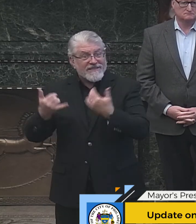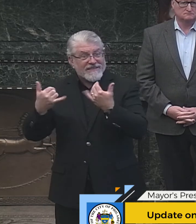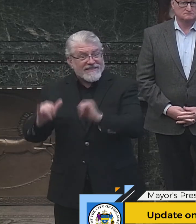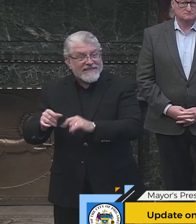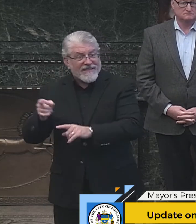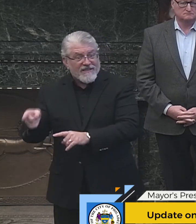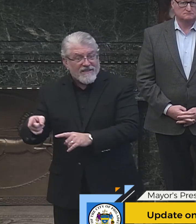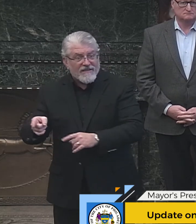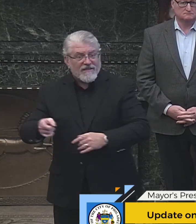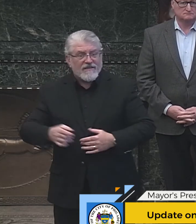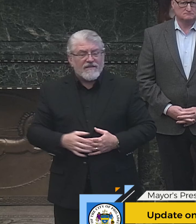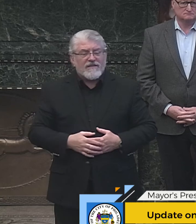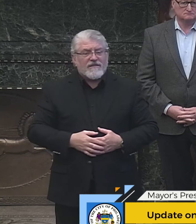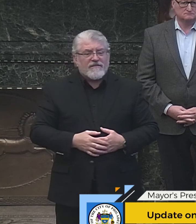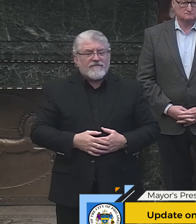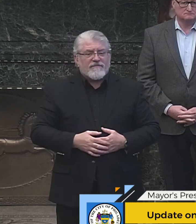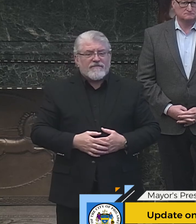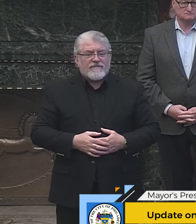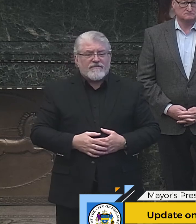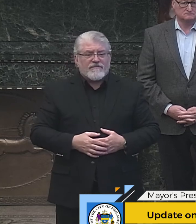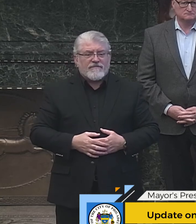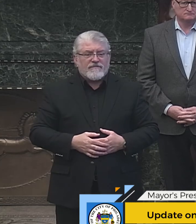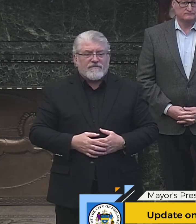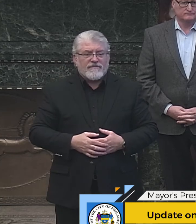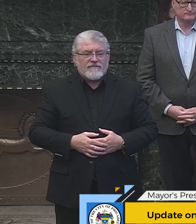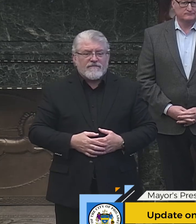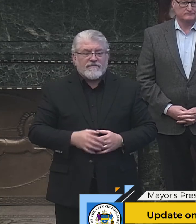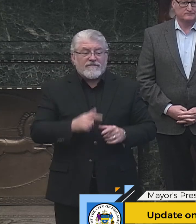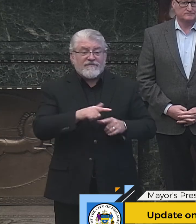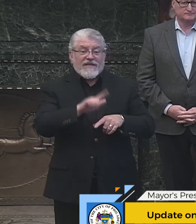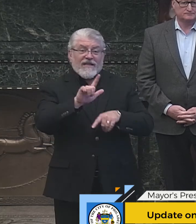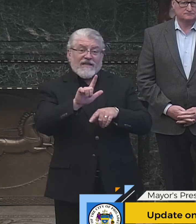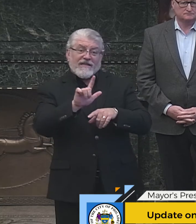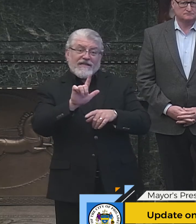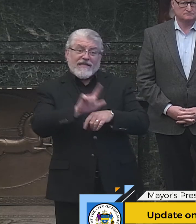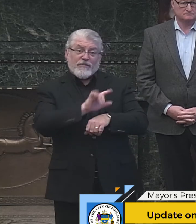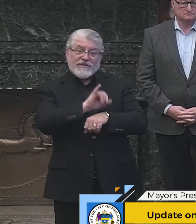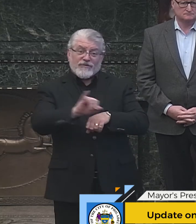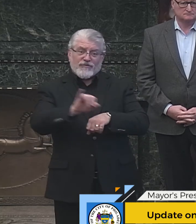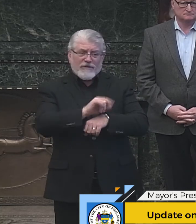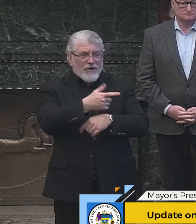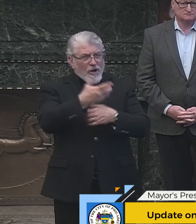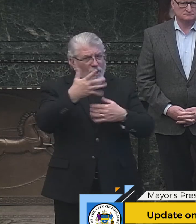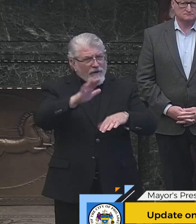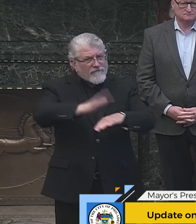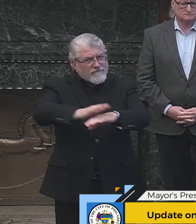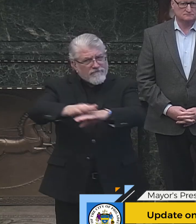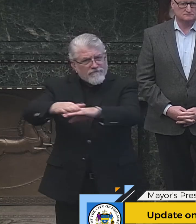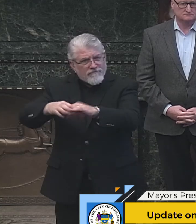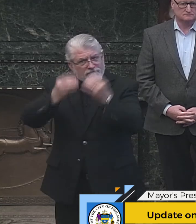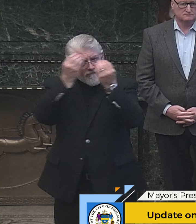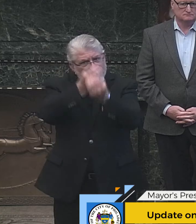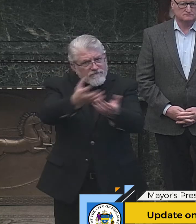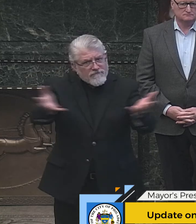warning letters. Hopefully those warning letters will be effective, and if not, we'll take additional action as appropriate.